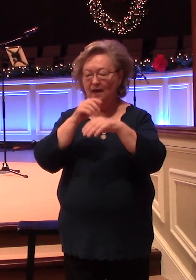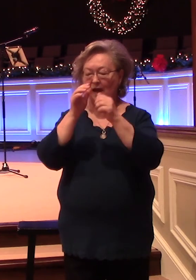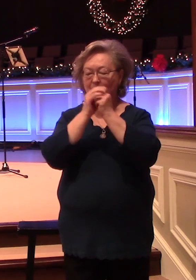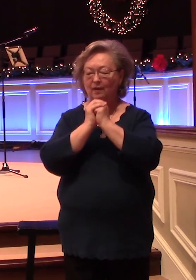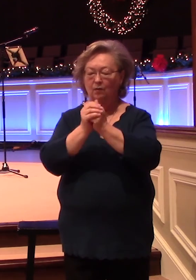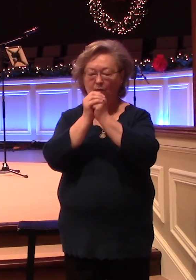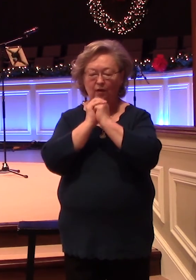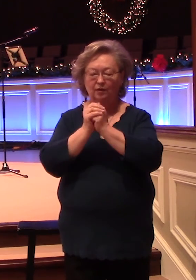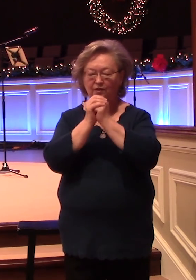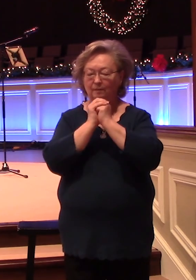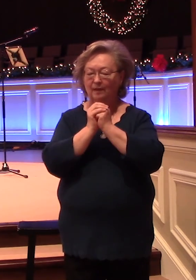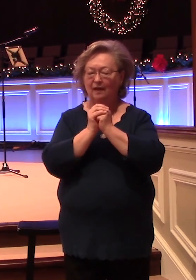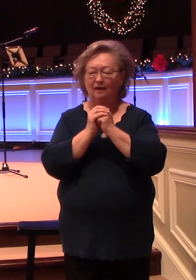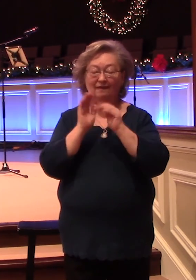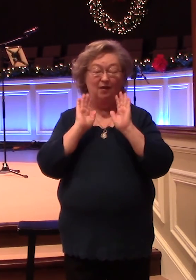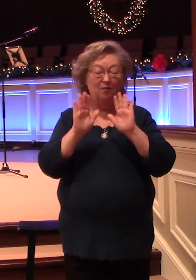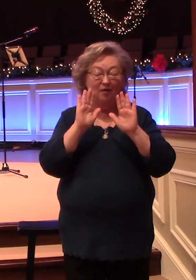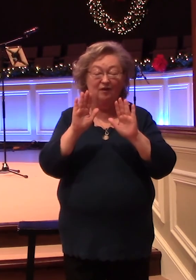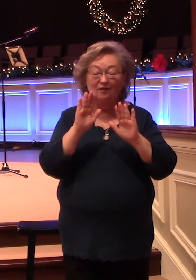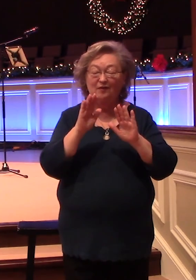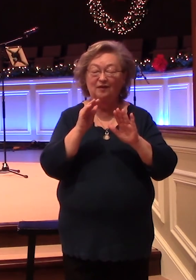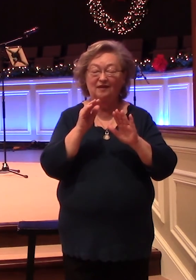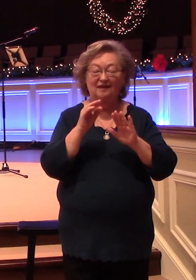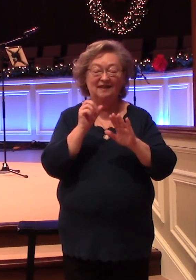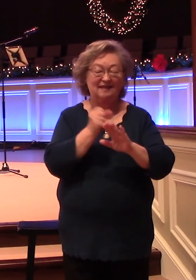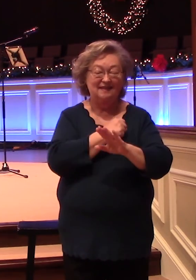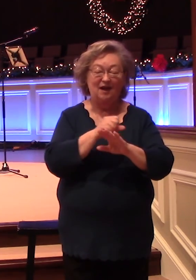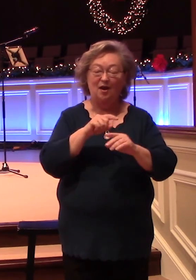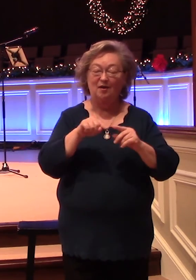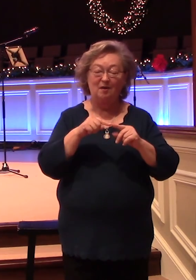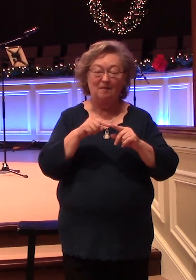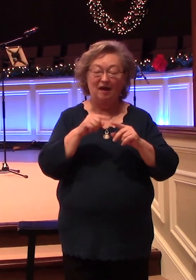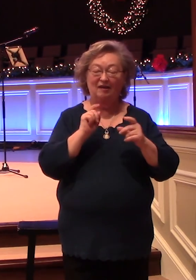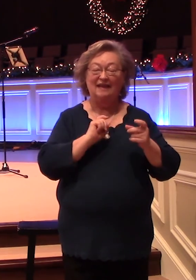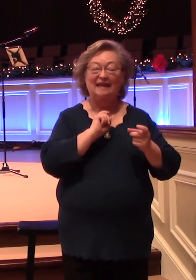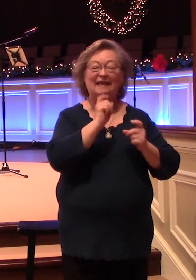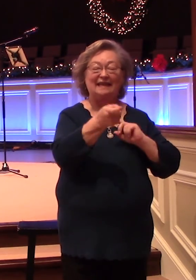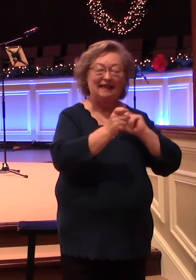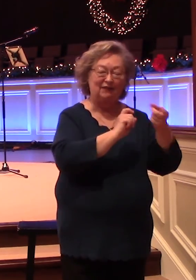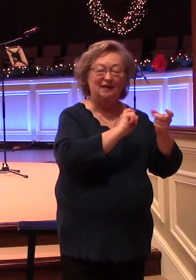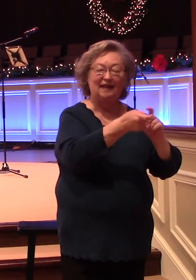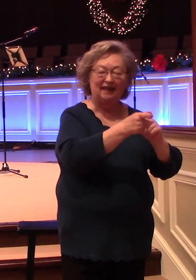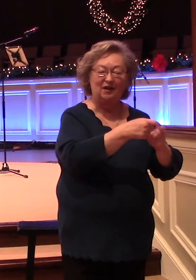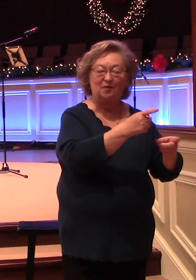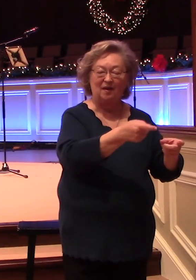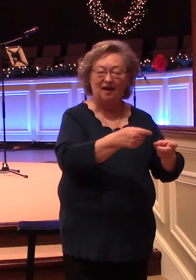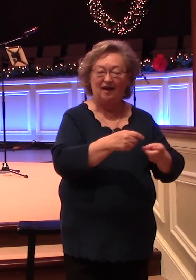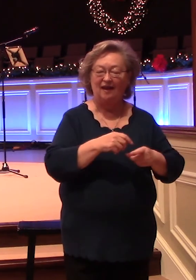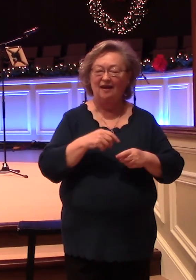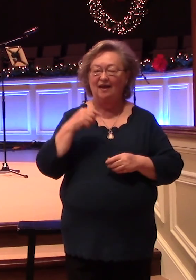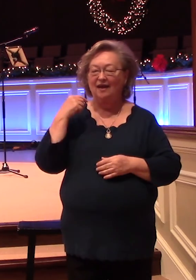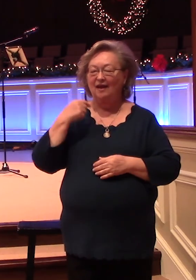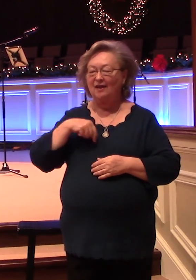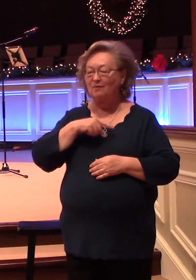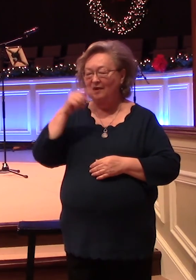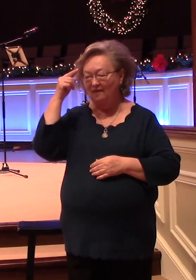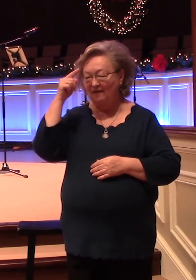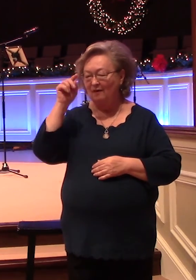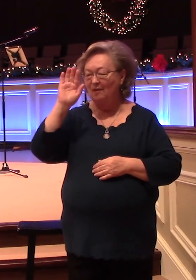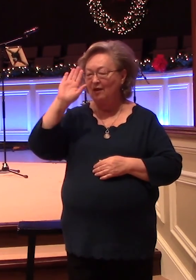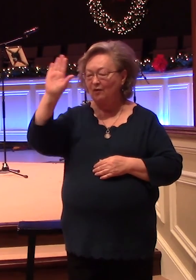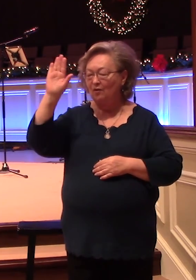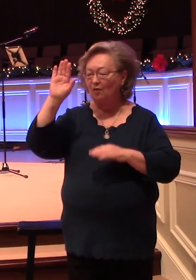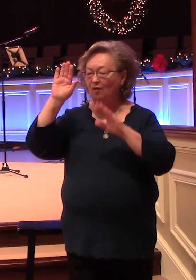away. Lord, we're thankful for the gift you've given us in music and the chance